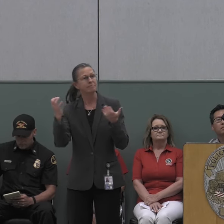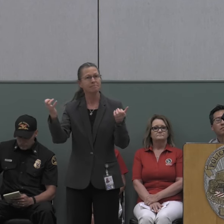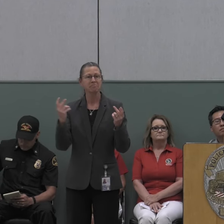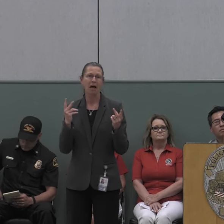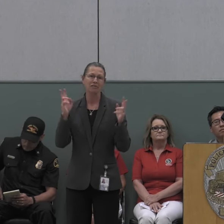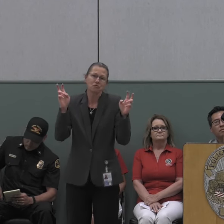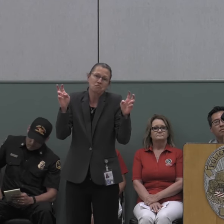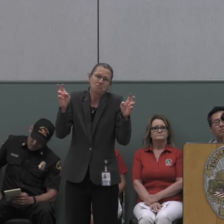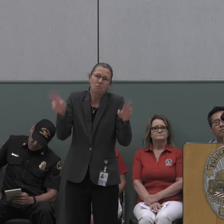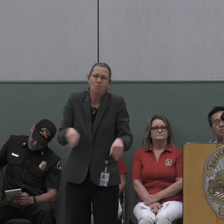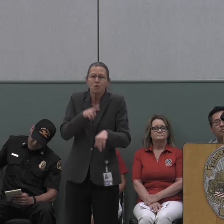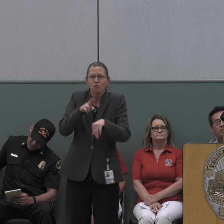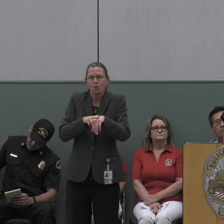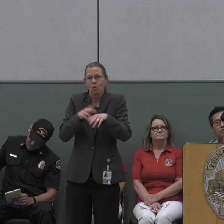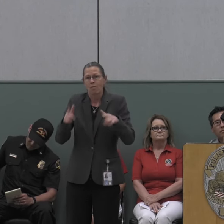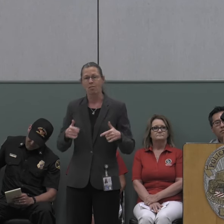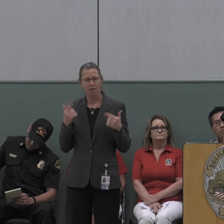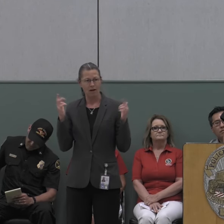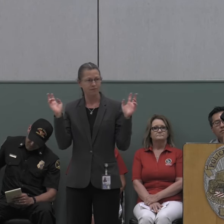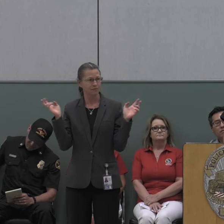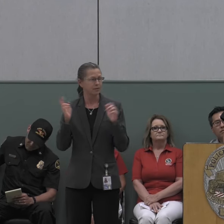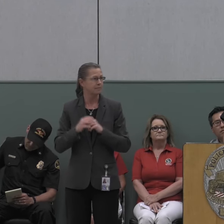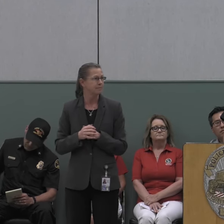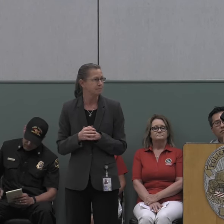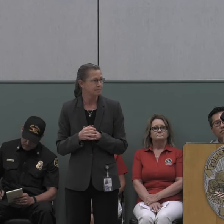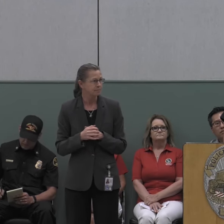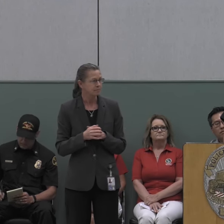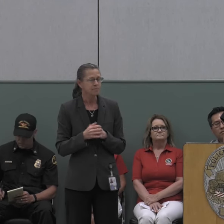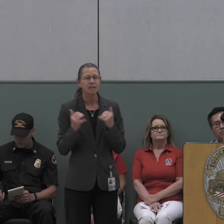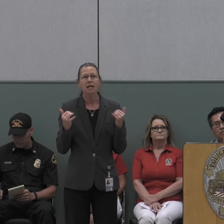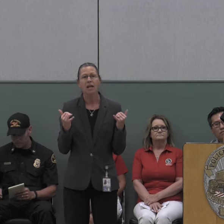life. So now my job is to